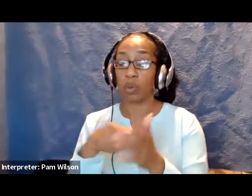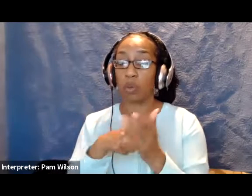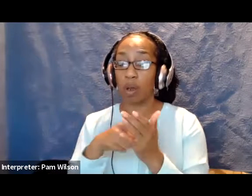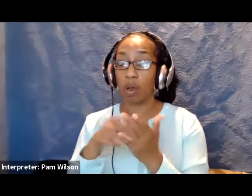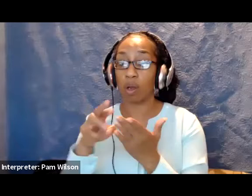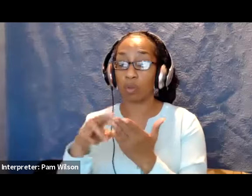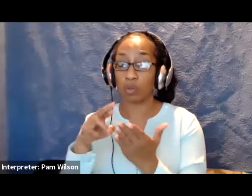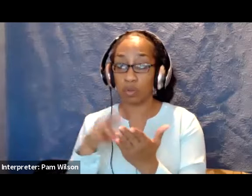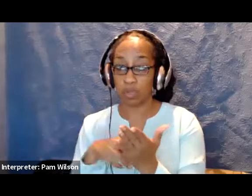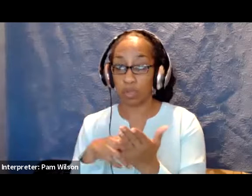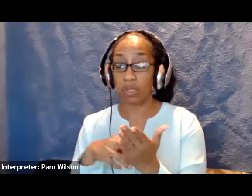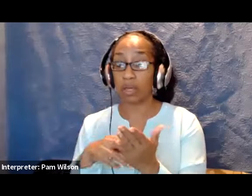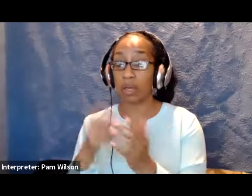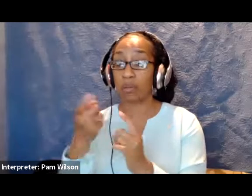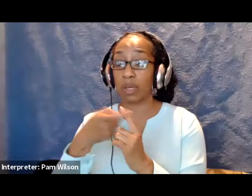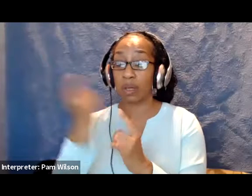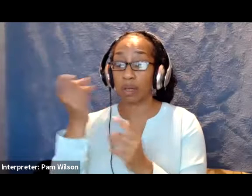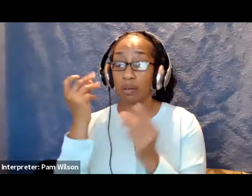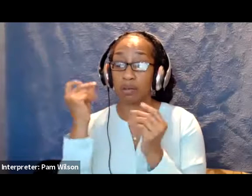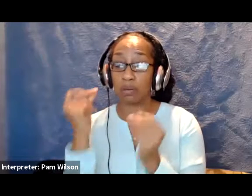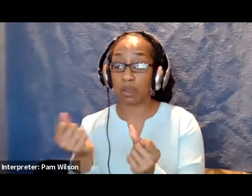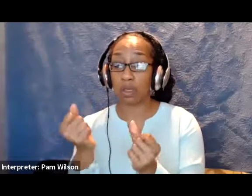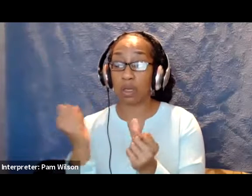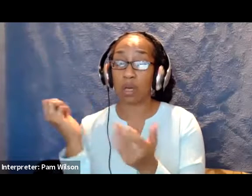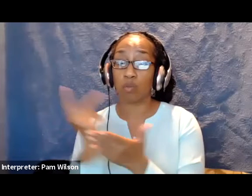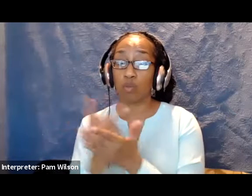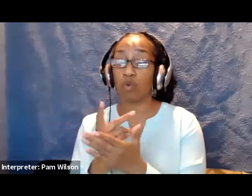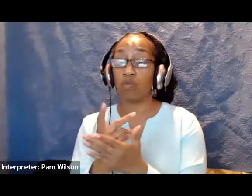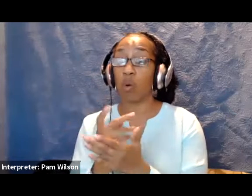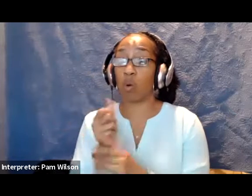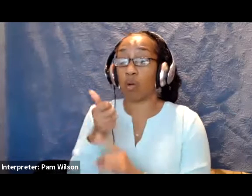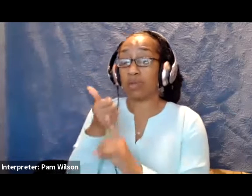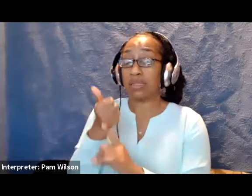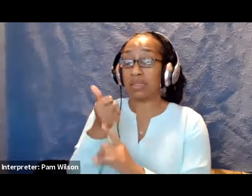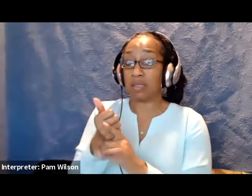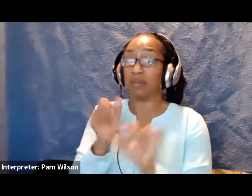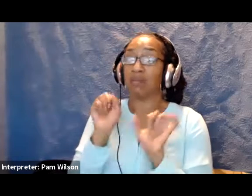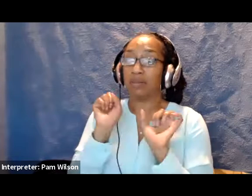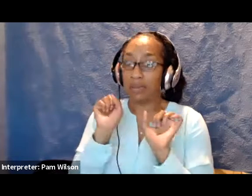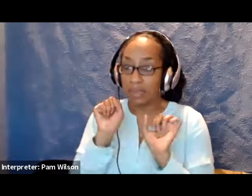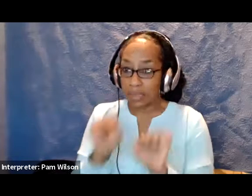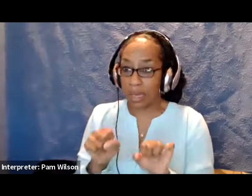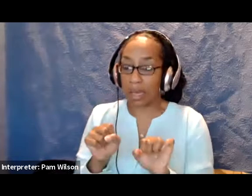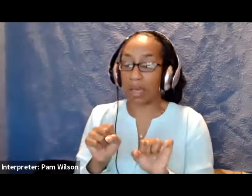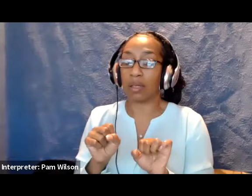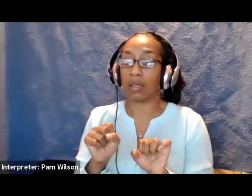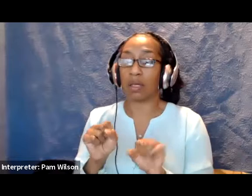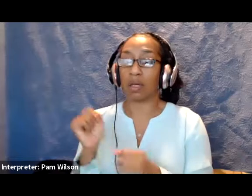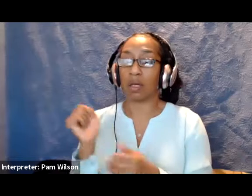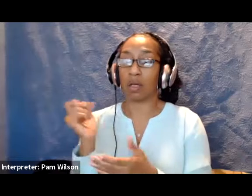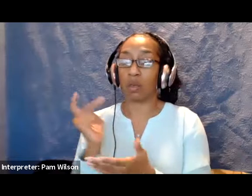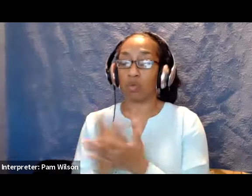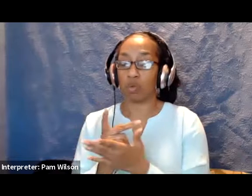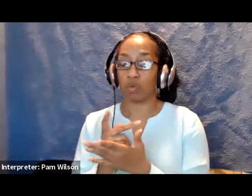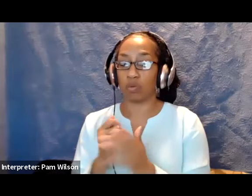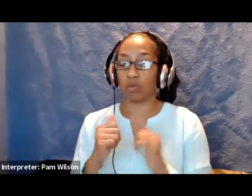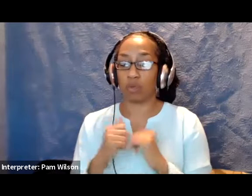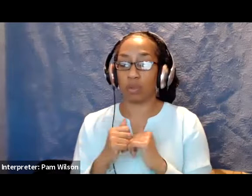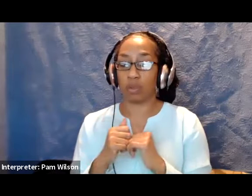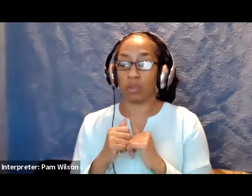automatically approved, or you can manually approve them. Now, this is important